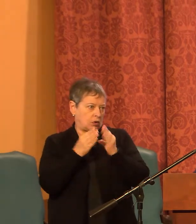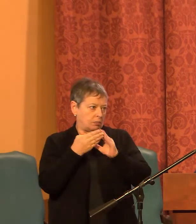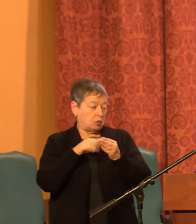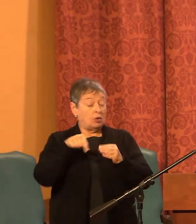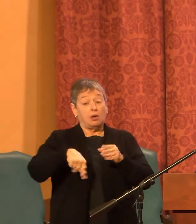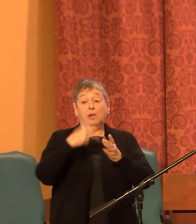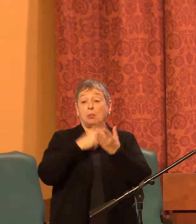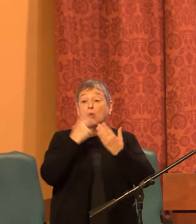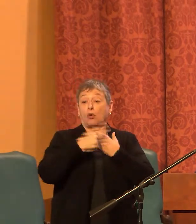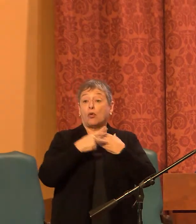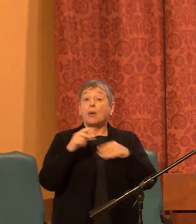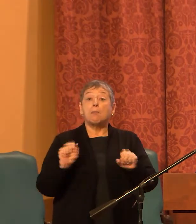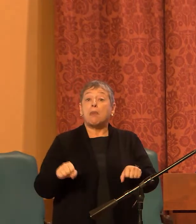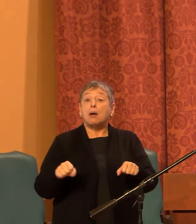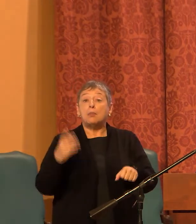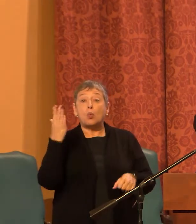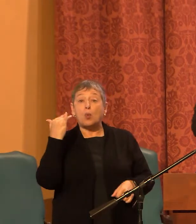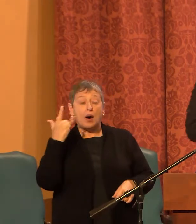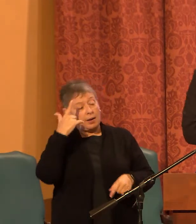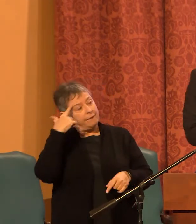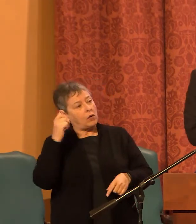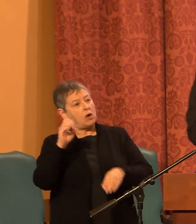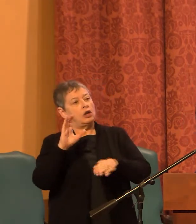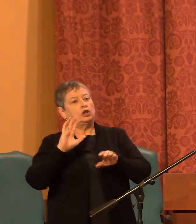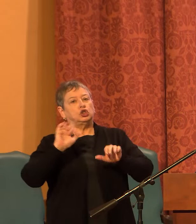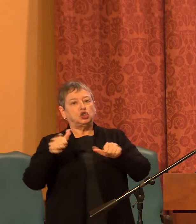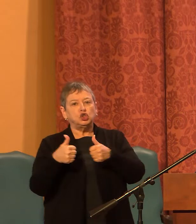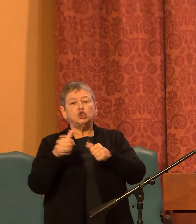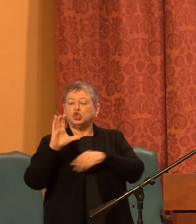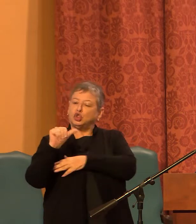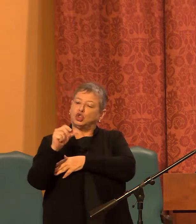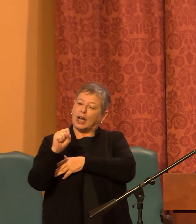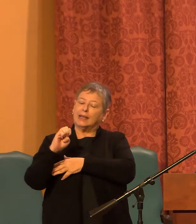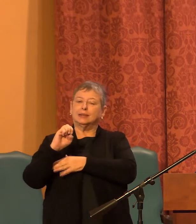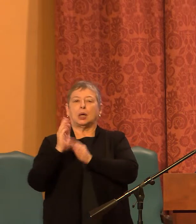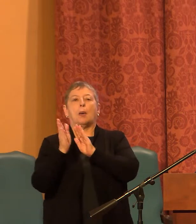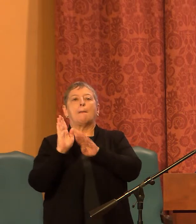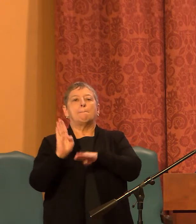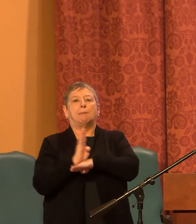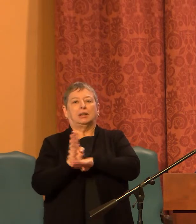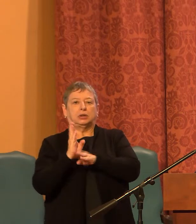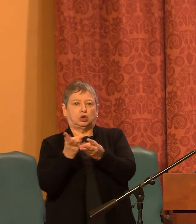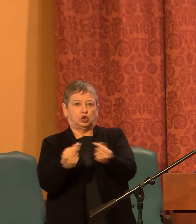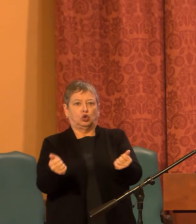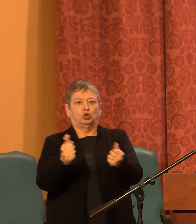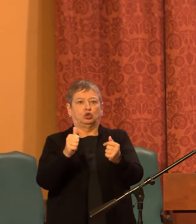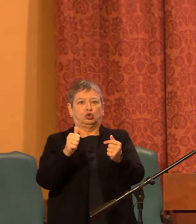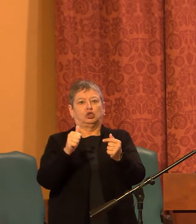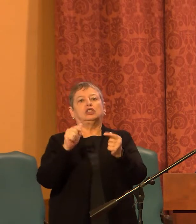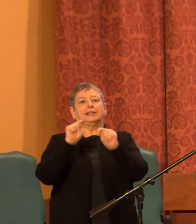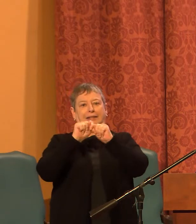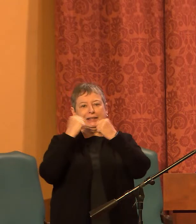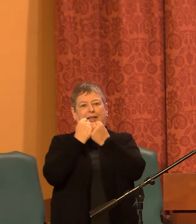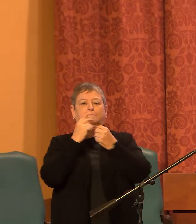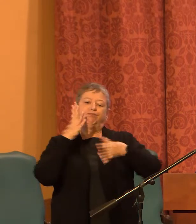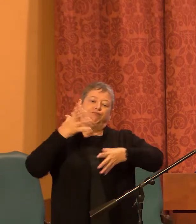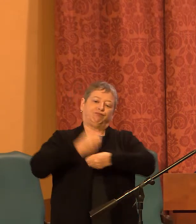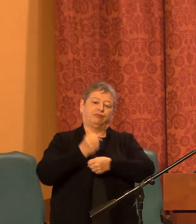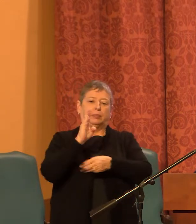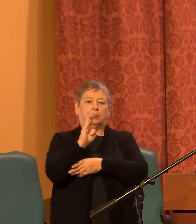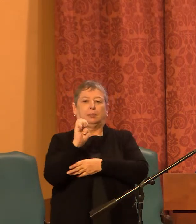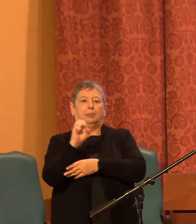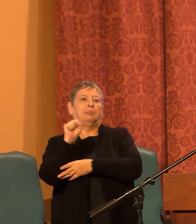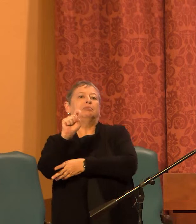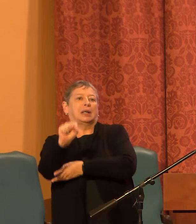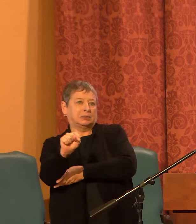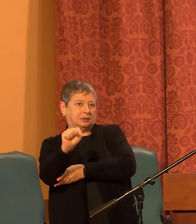program is possible due to the efforts of our Chase Business Solutions team, known as the BEST team, in partnership with ARCO and our Monroe